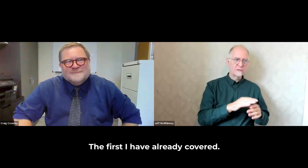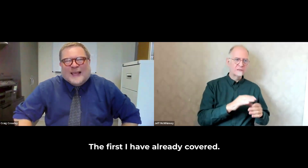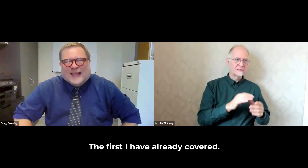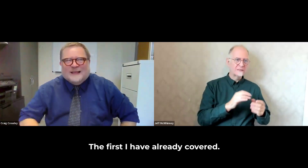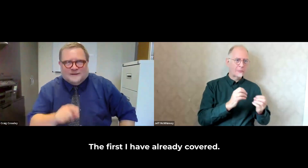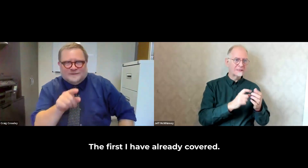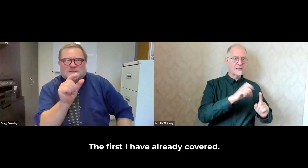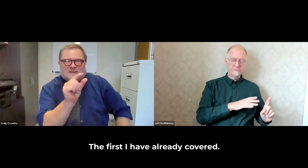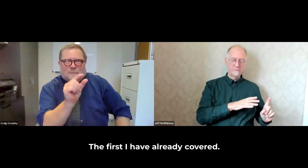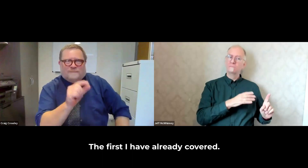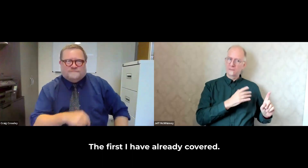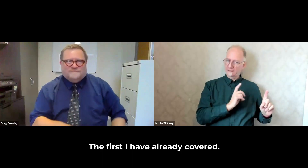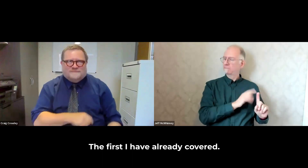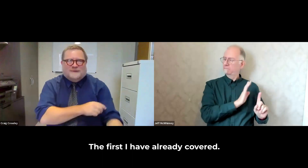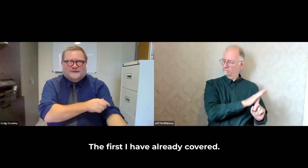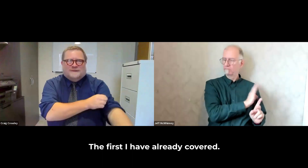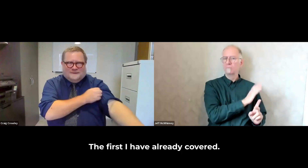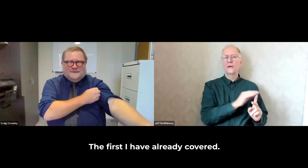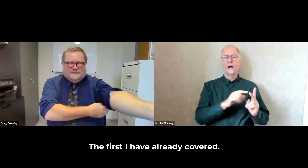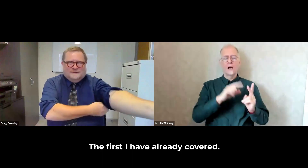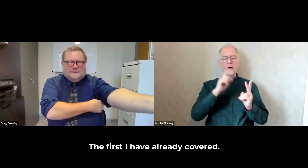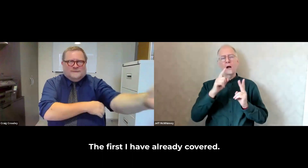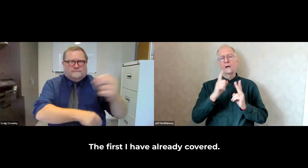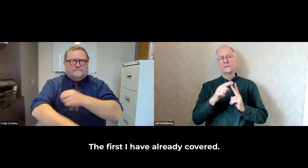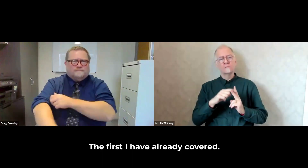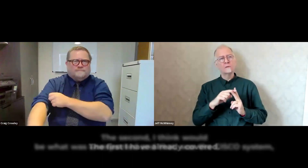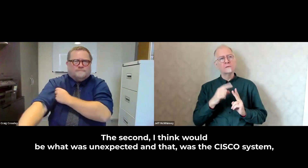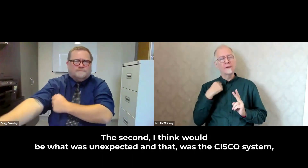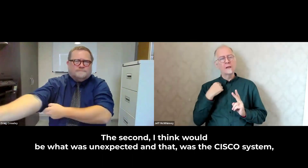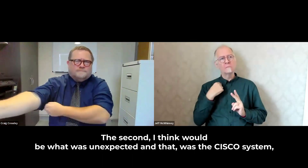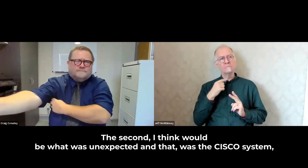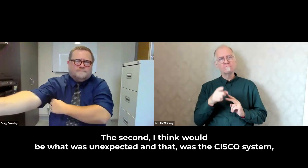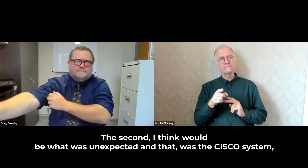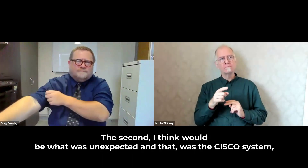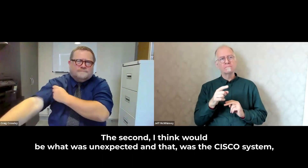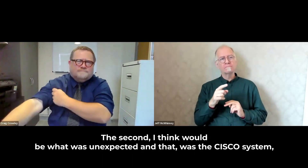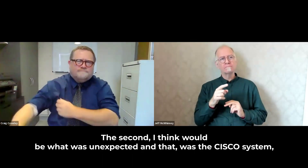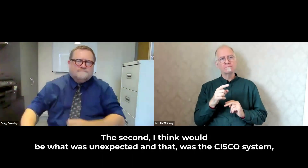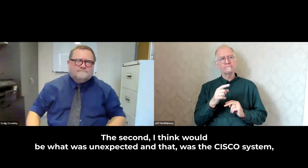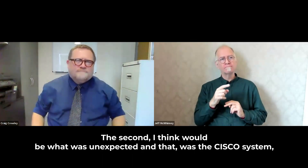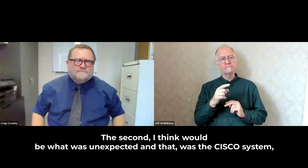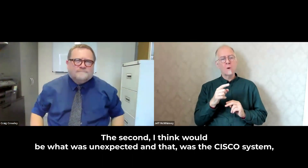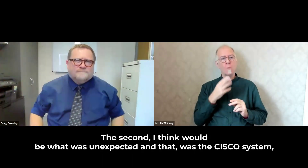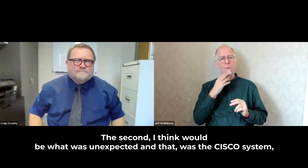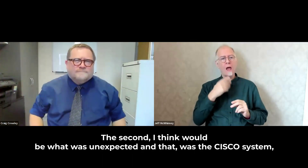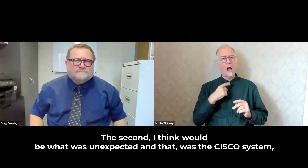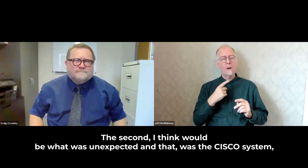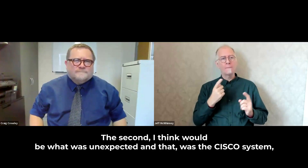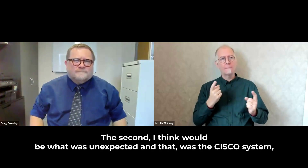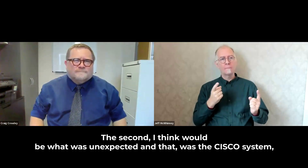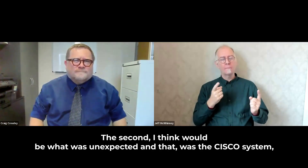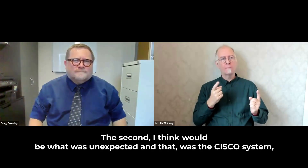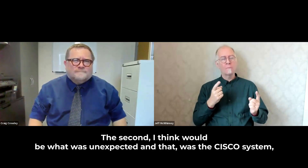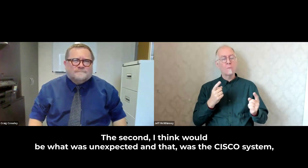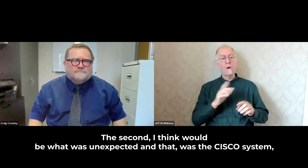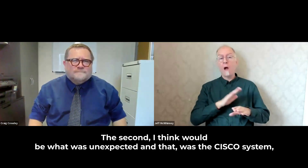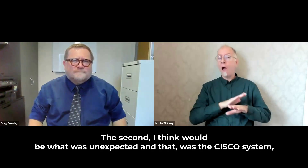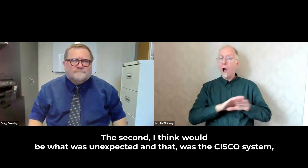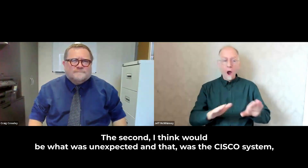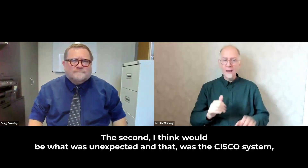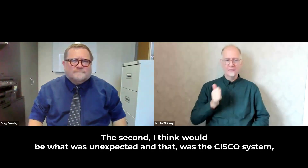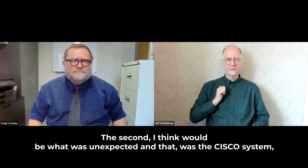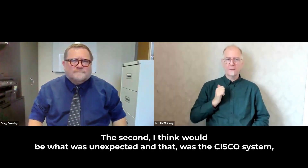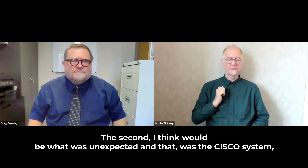The first I have already covered. The second, I think,